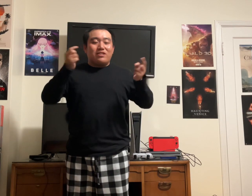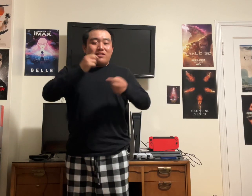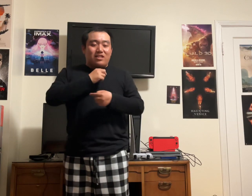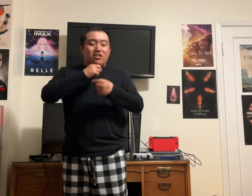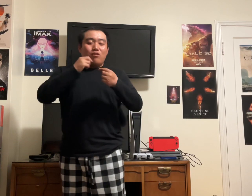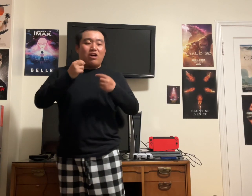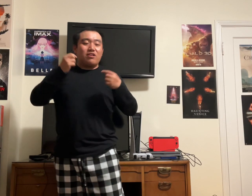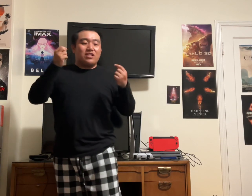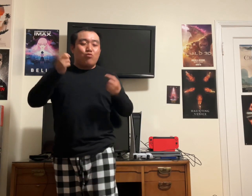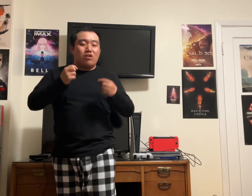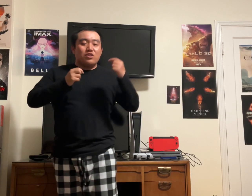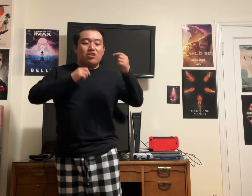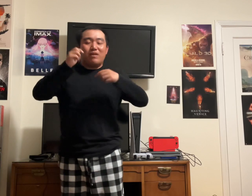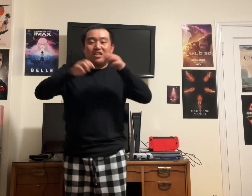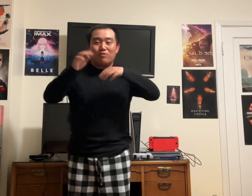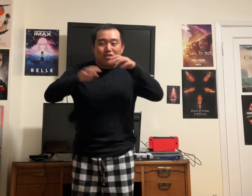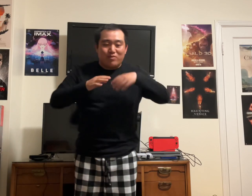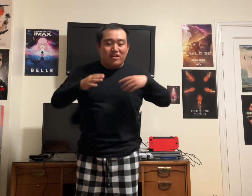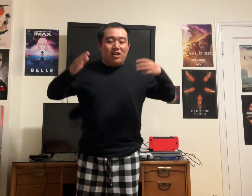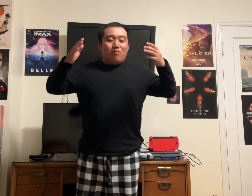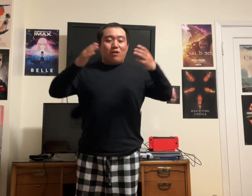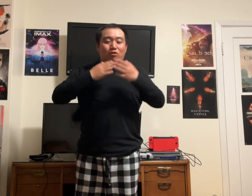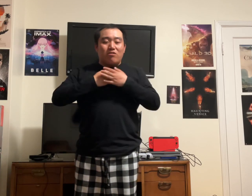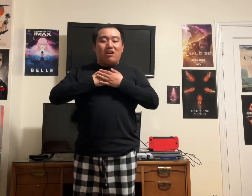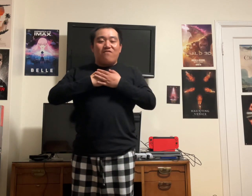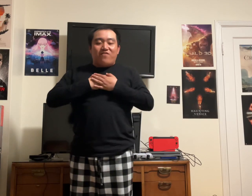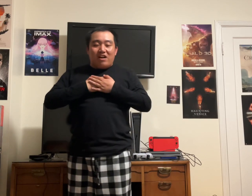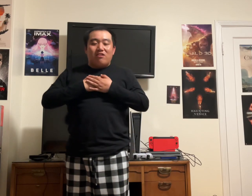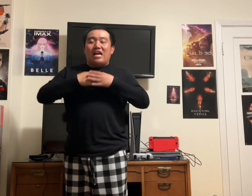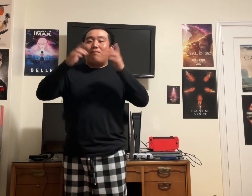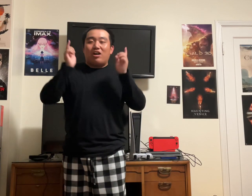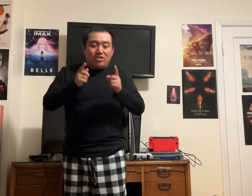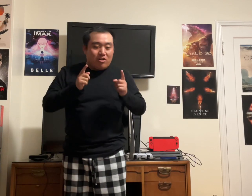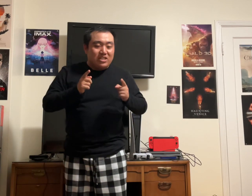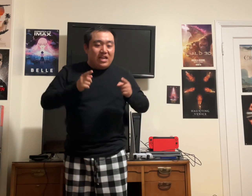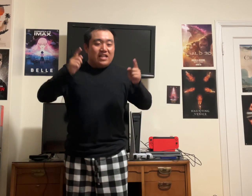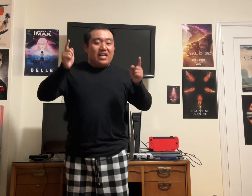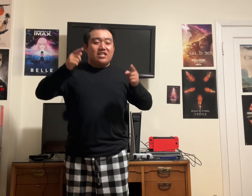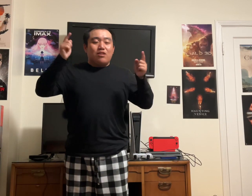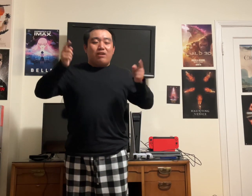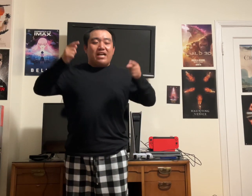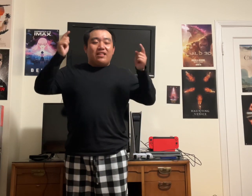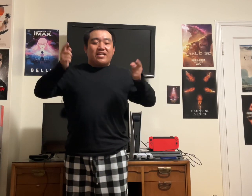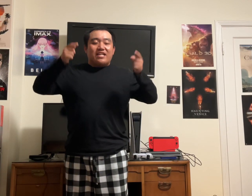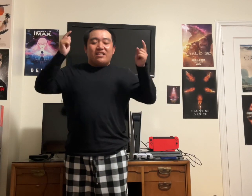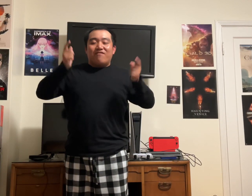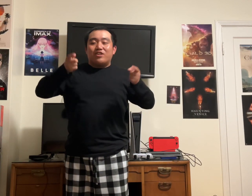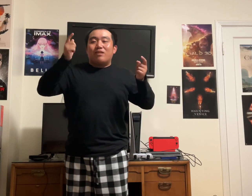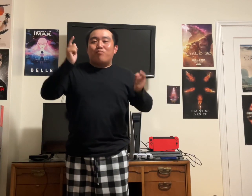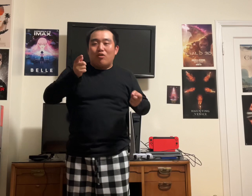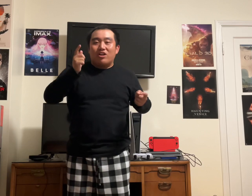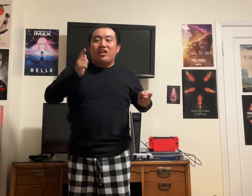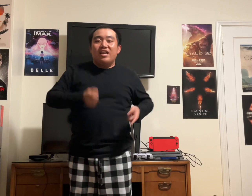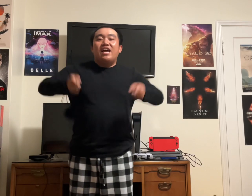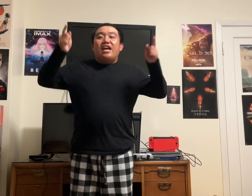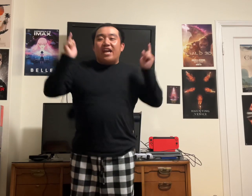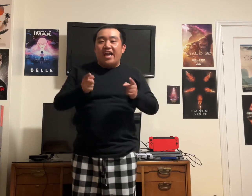thin. The water gets warm, so you might as well spin. My water on fire, how about yours? That is the way I like it, I never get bored. Hey